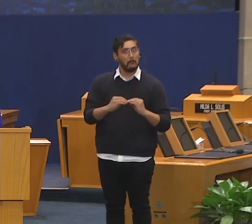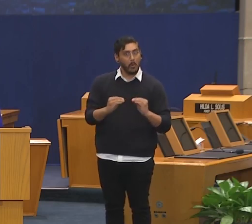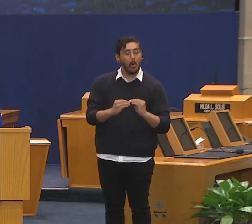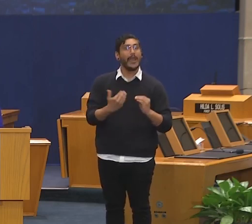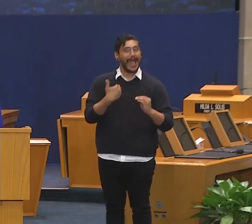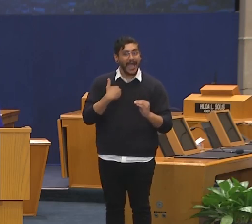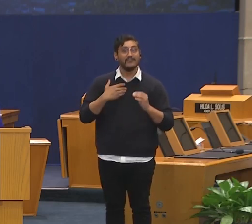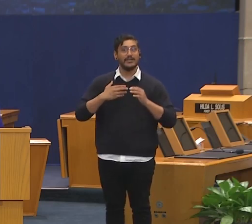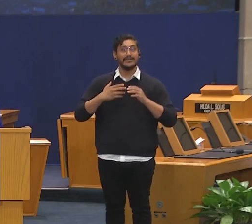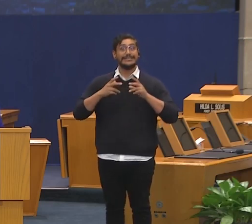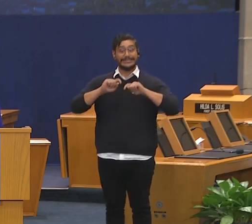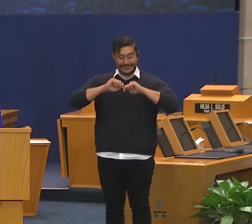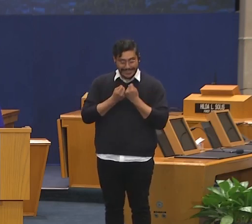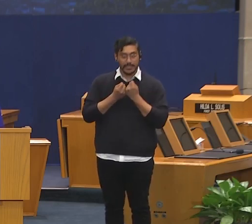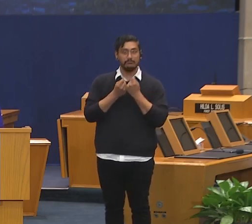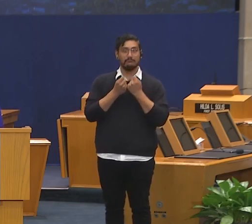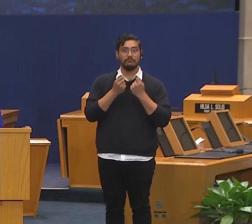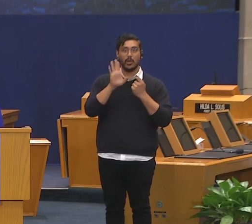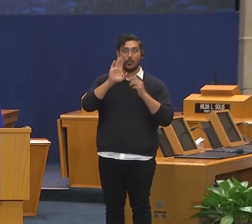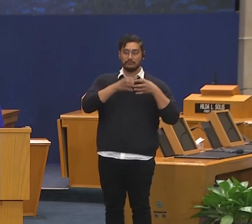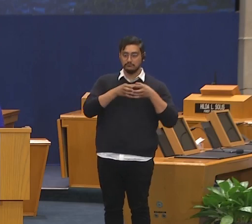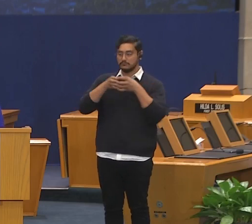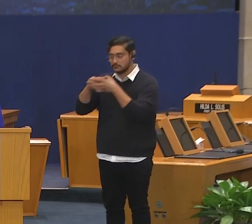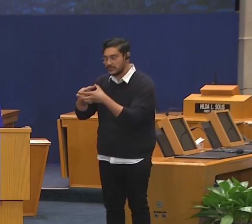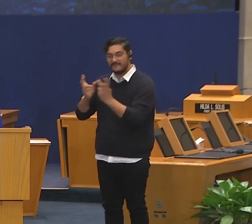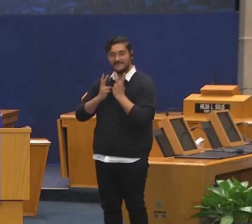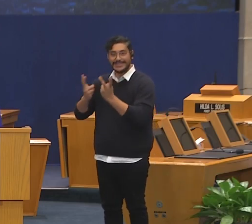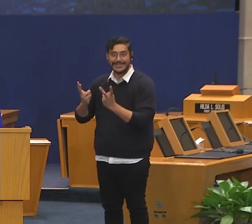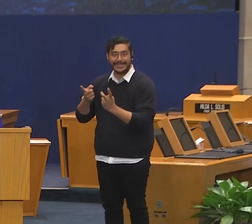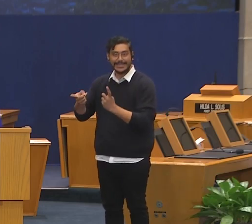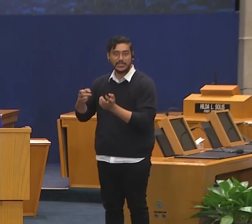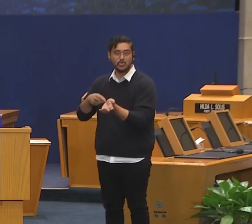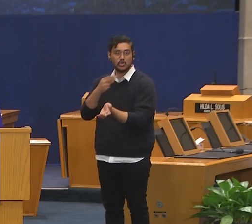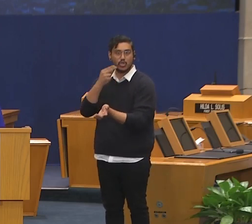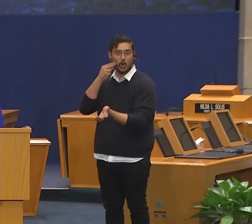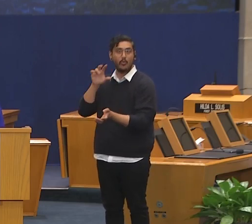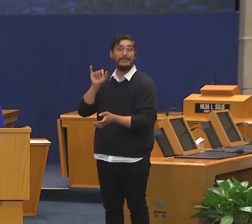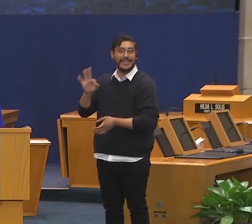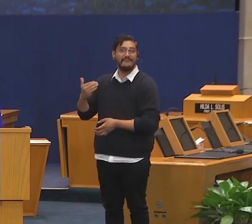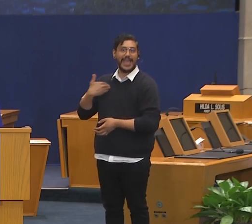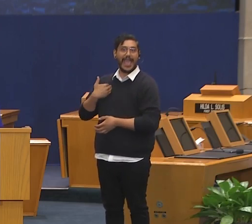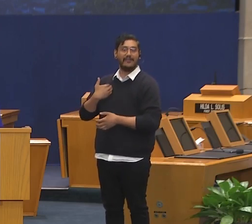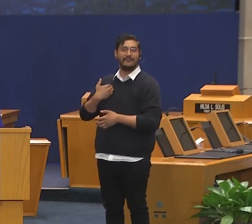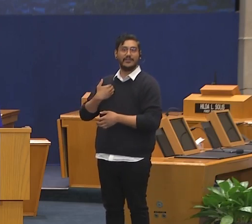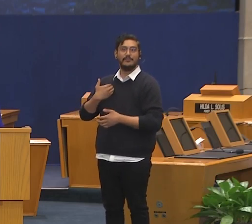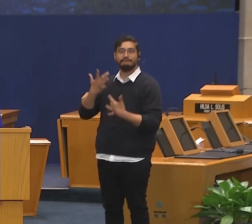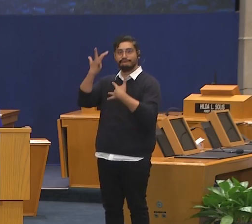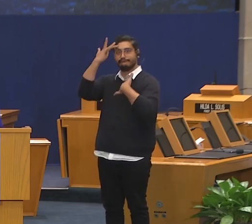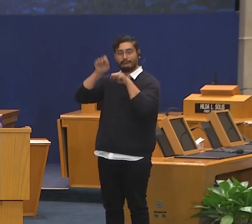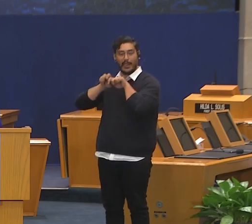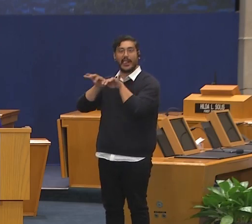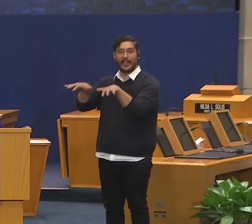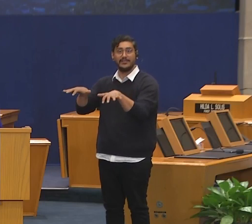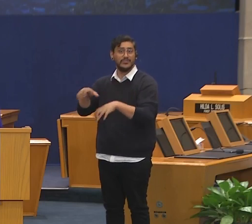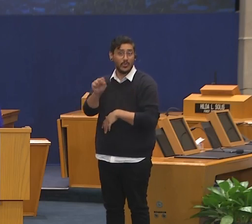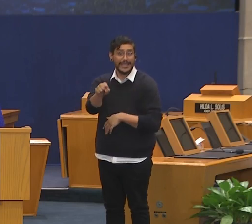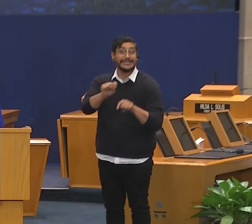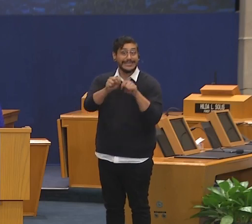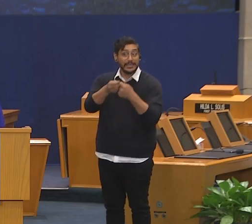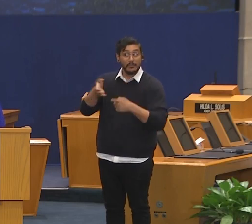visits nursing homes where there have been outbreaks. So yes, our teams are out there, and we are trying to visit all of